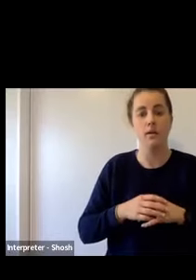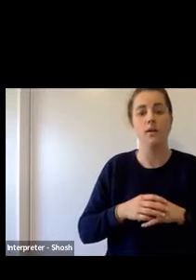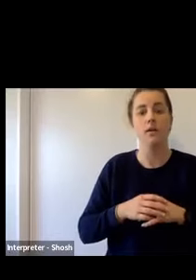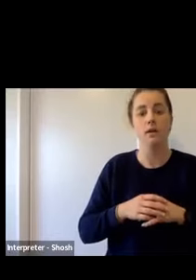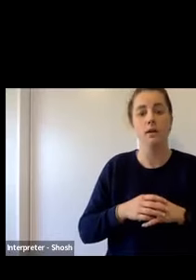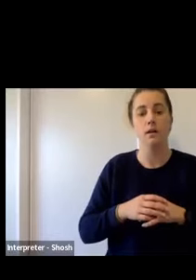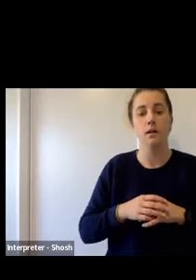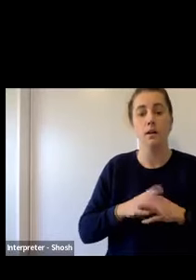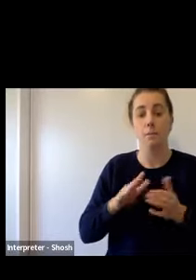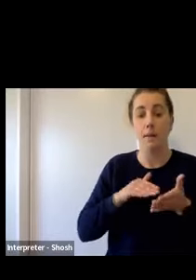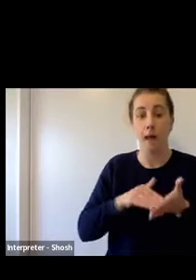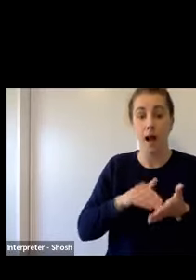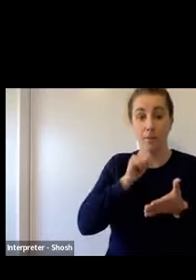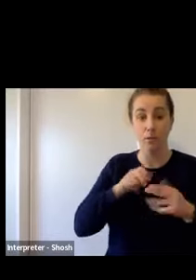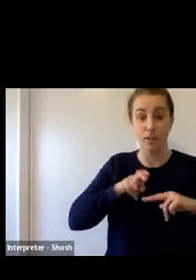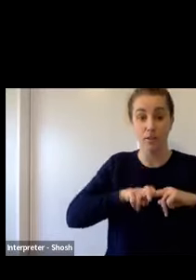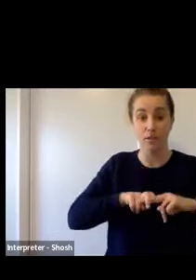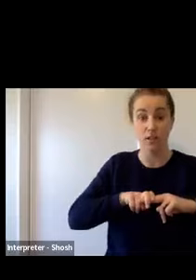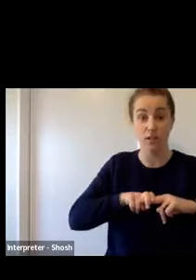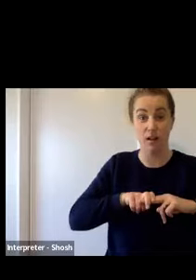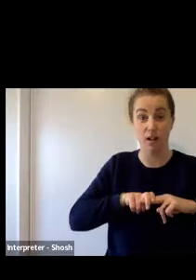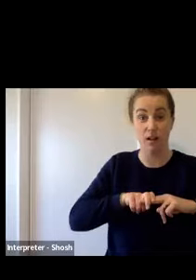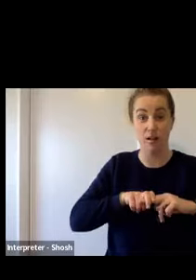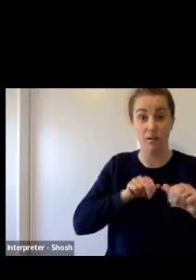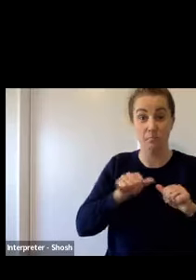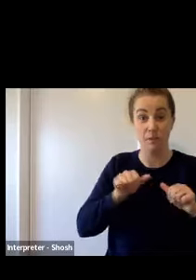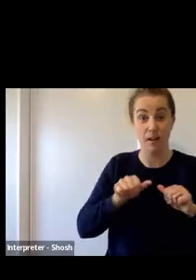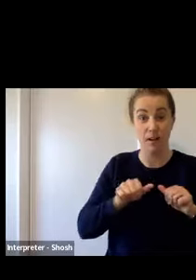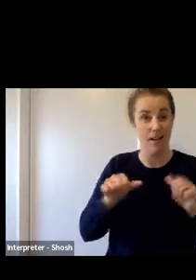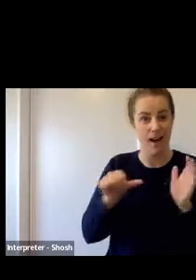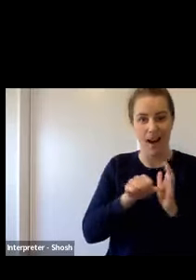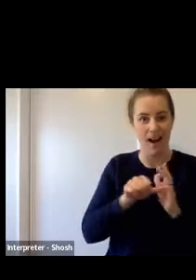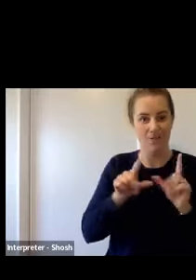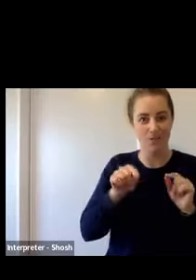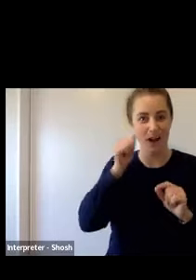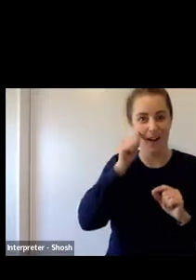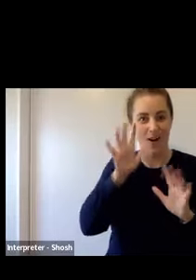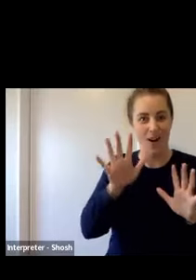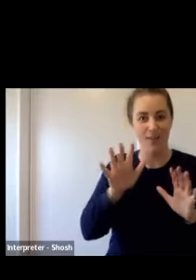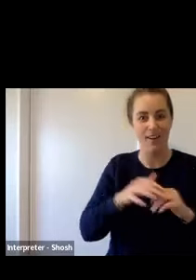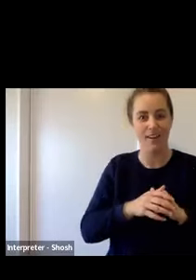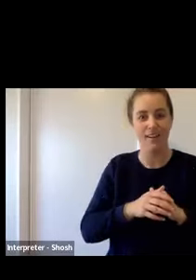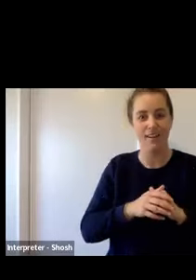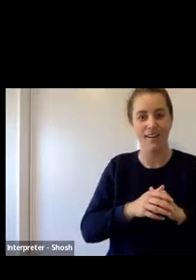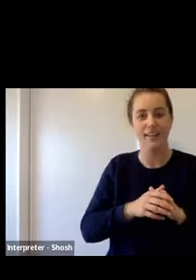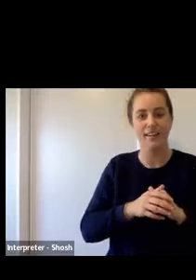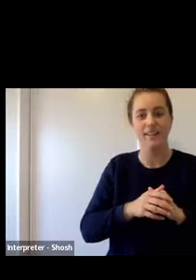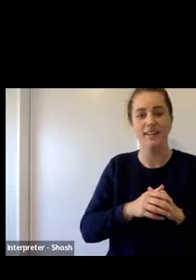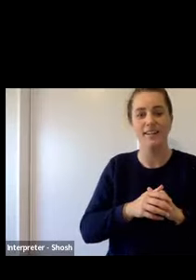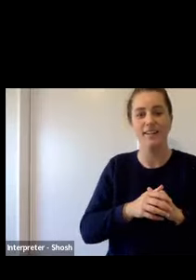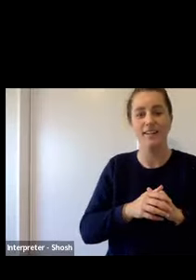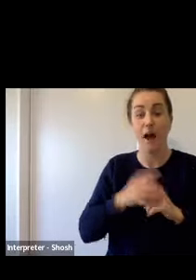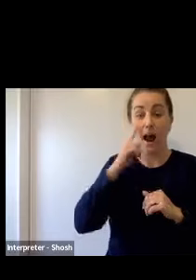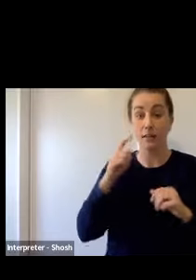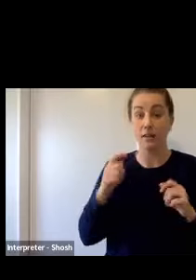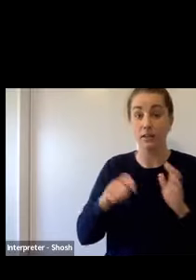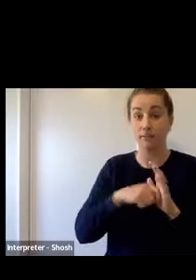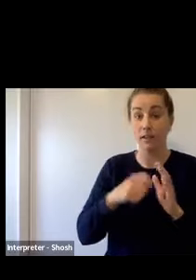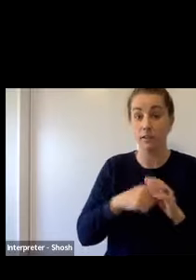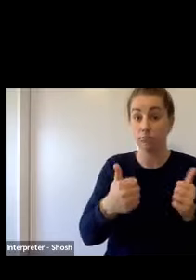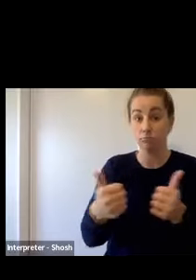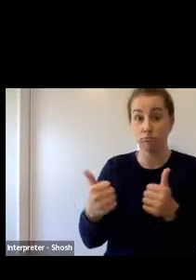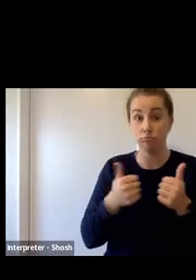Yes, it may help to sit still, perhaps. That's very hard to do. So good. It seems to have fixed it. Seems